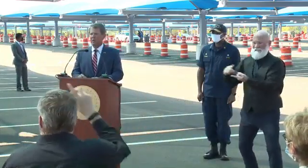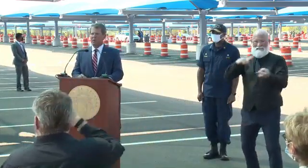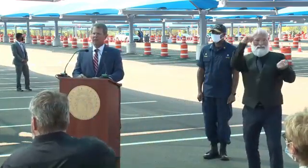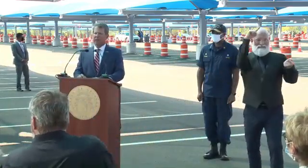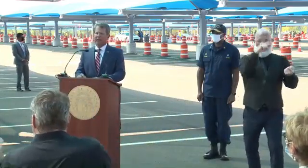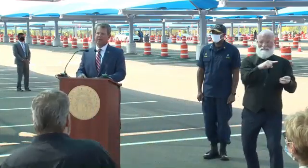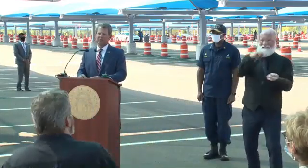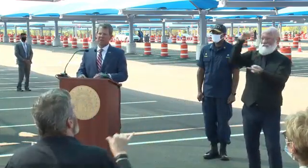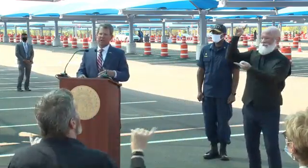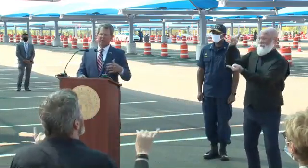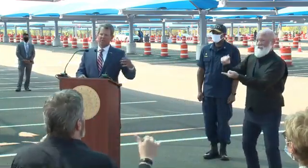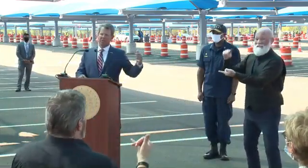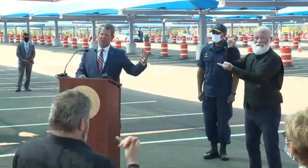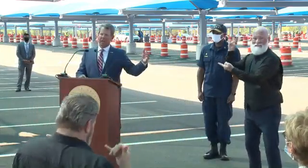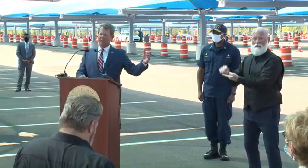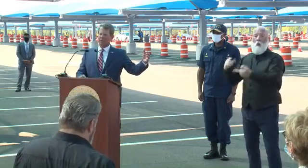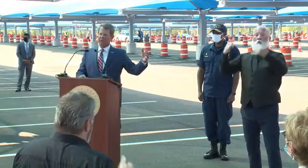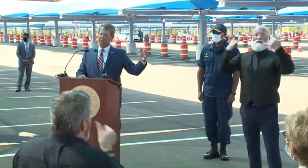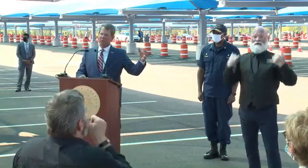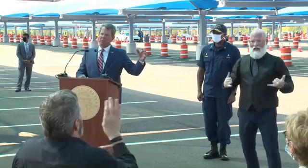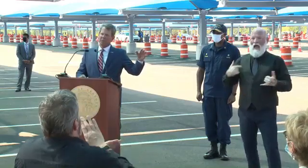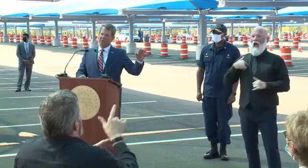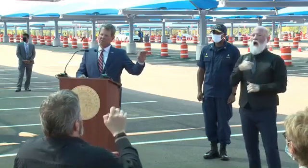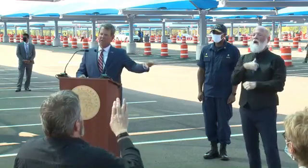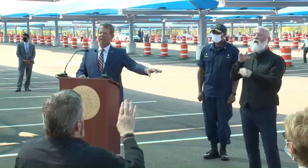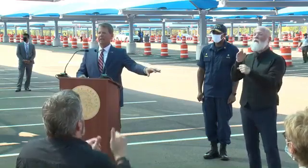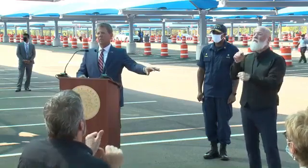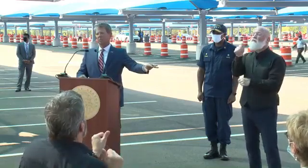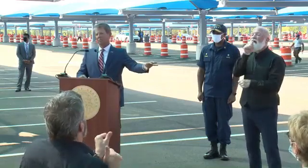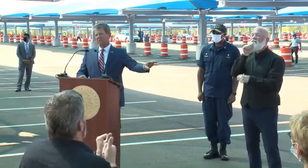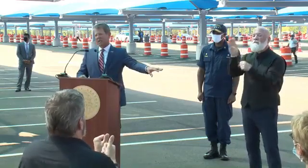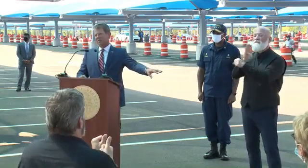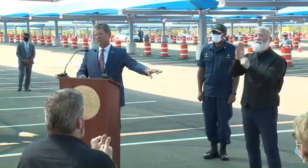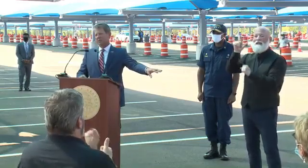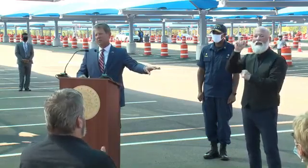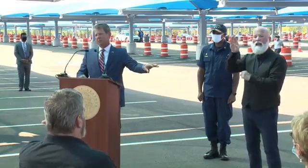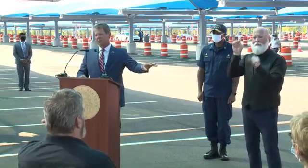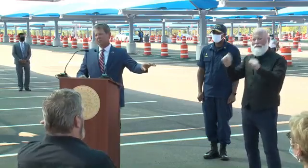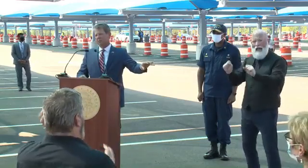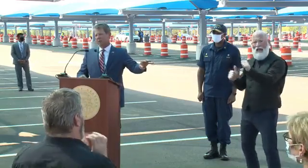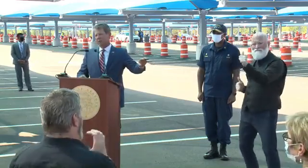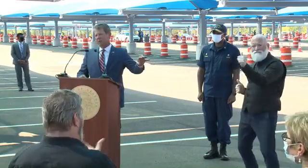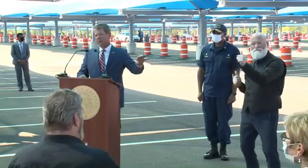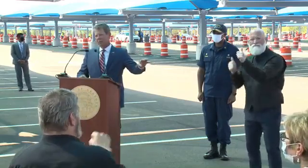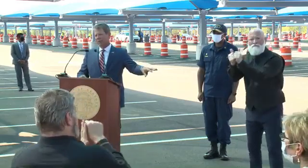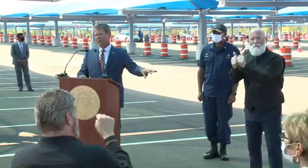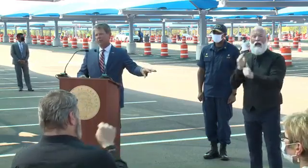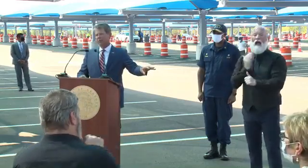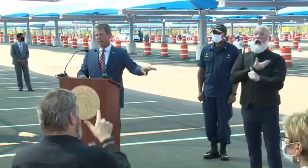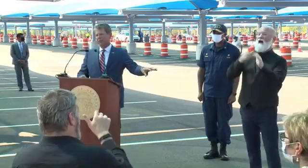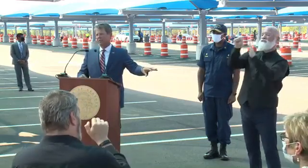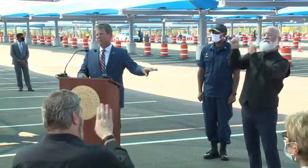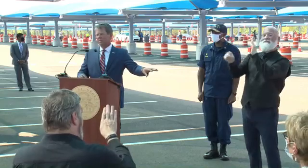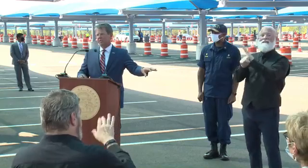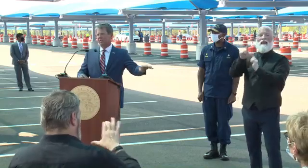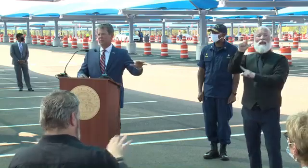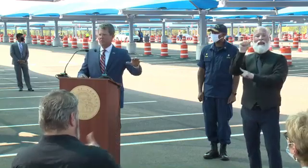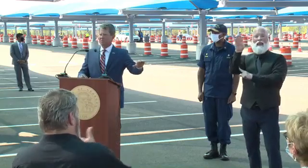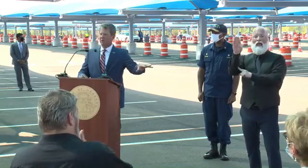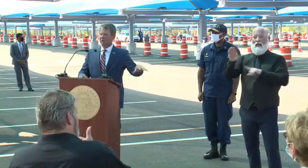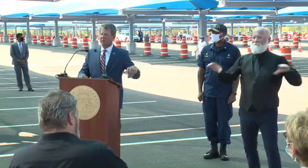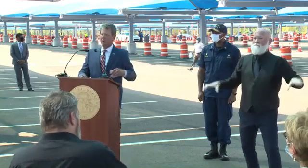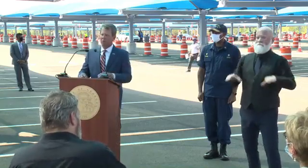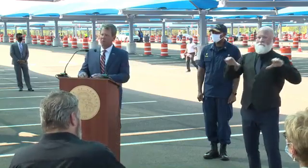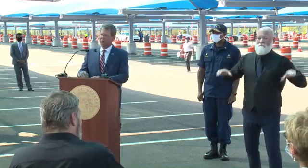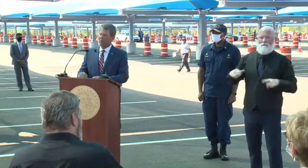sometimes may not understand, is you got the state testing that we're doing, Dr. Toomey's team